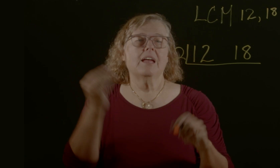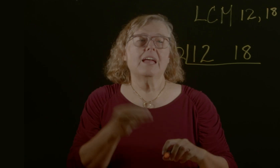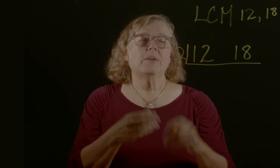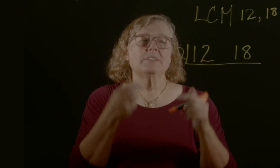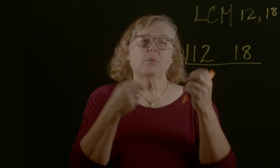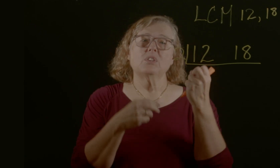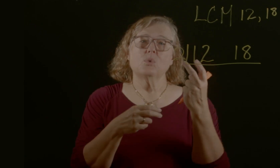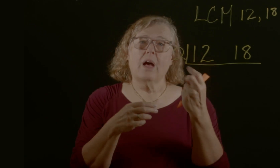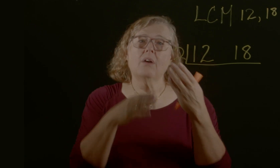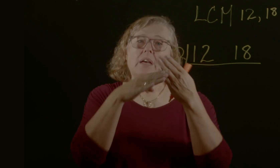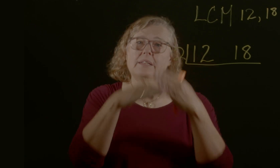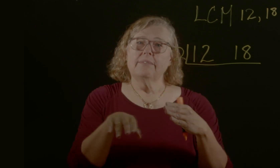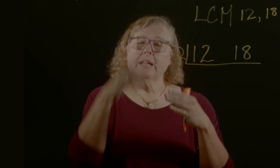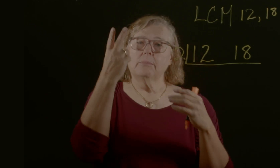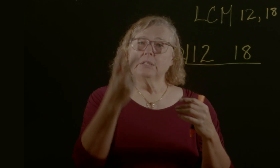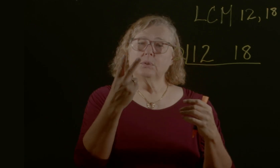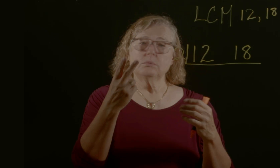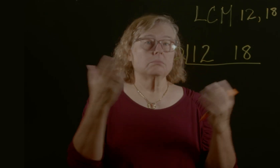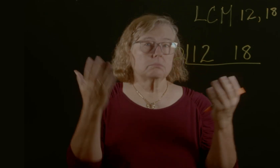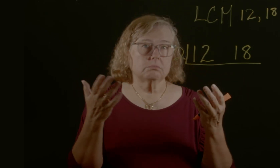So this 2 on the outside, 12 divided by 2 is,